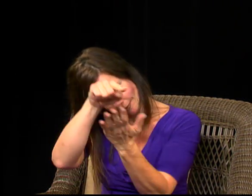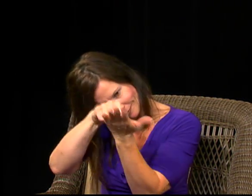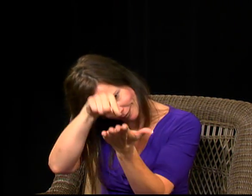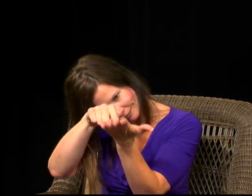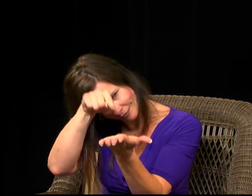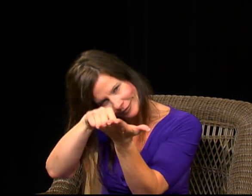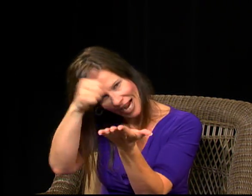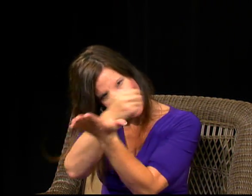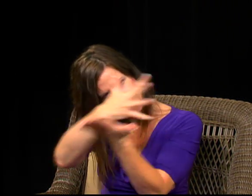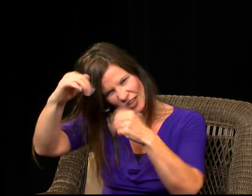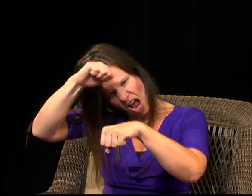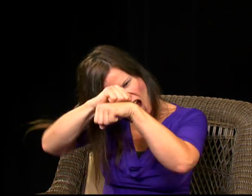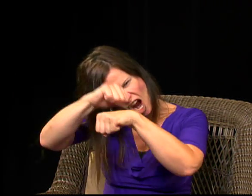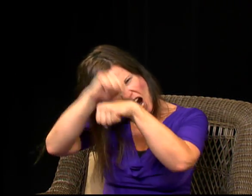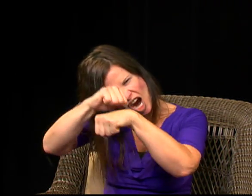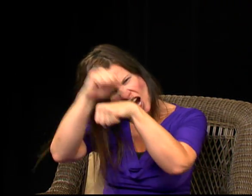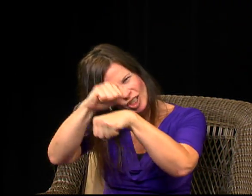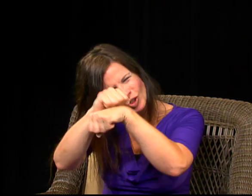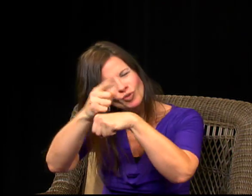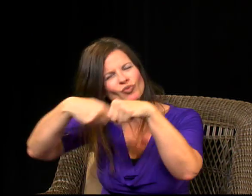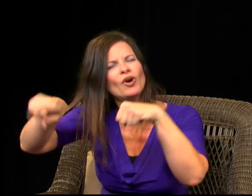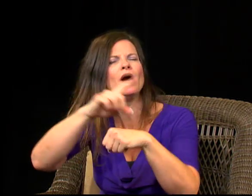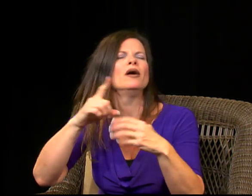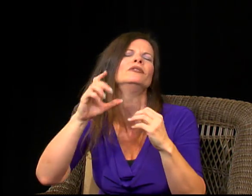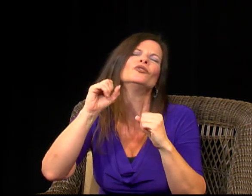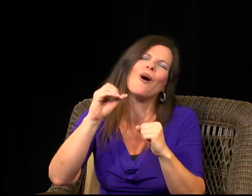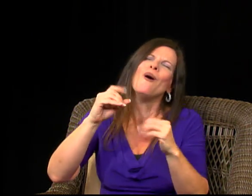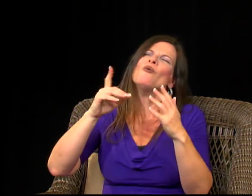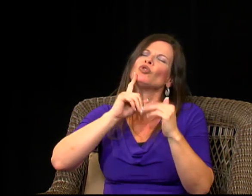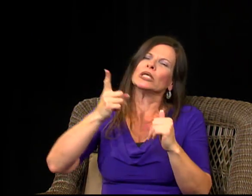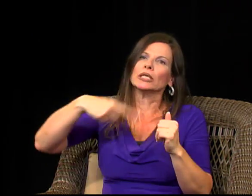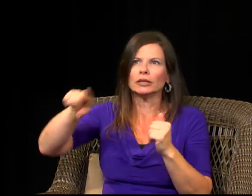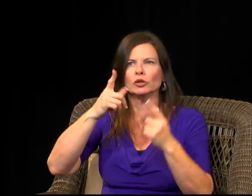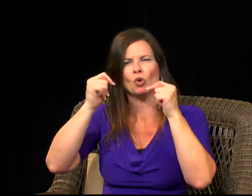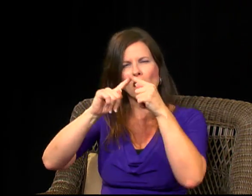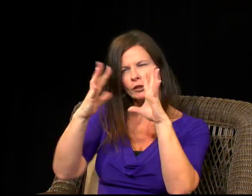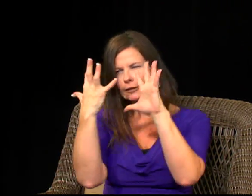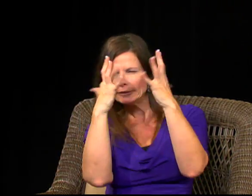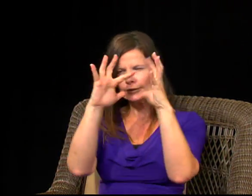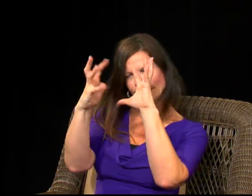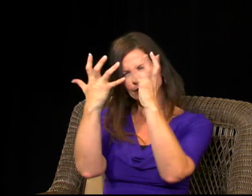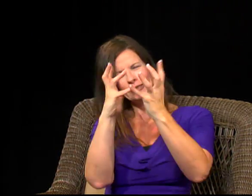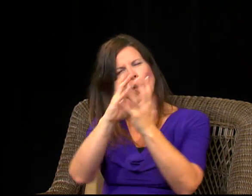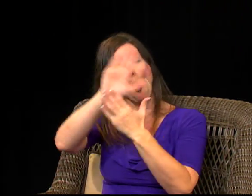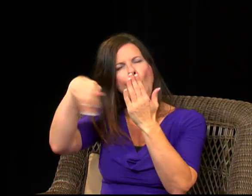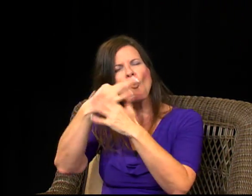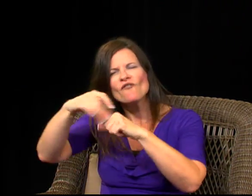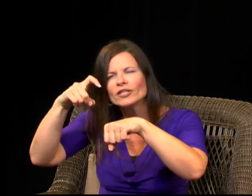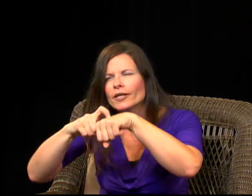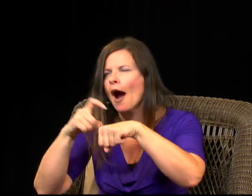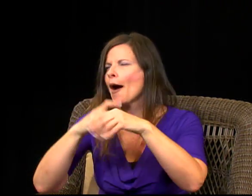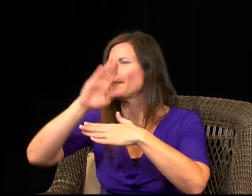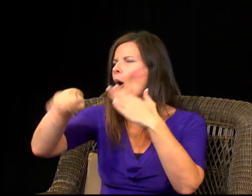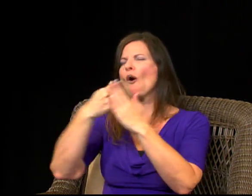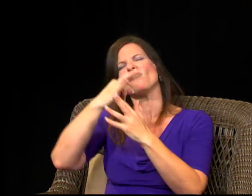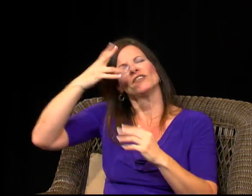see facts. Facts are what is going to make a difference, and they don't see that. It's just so difficult